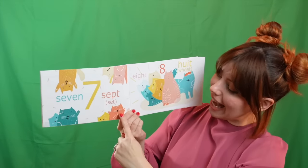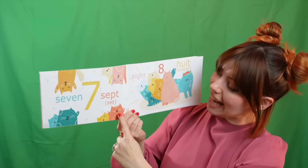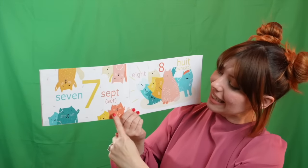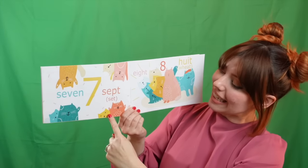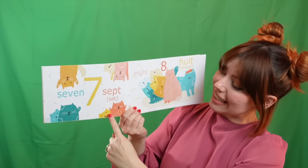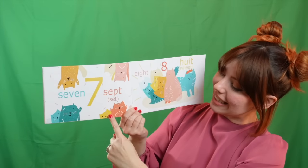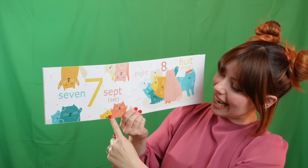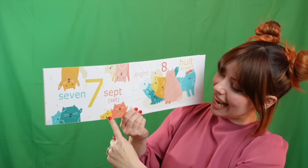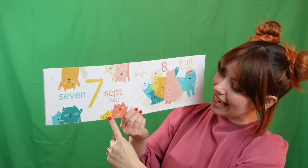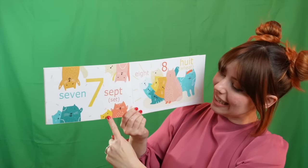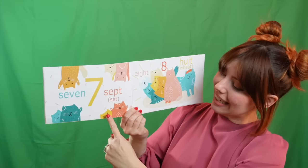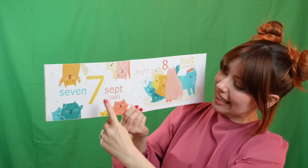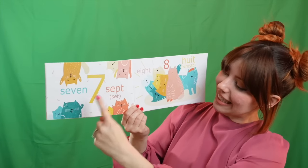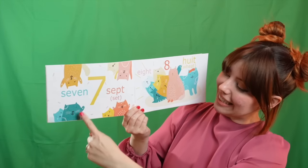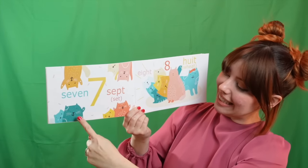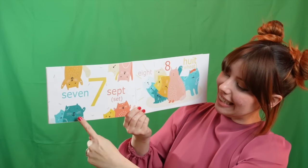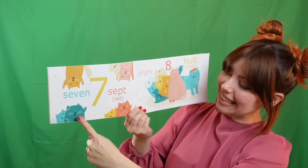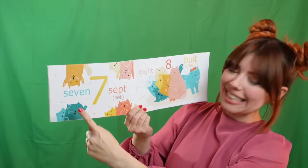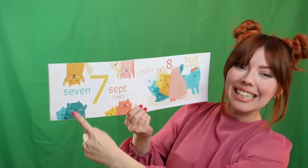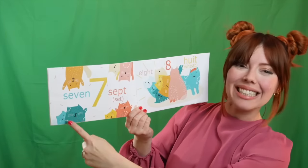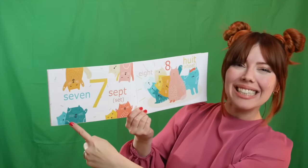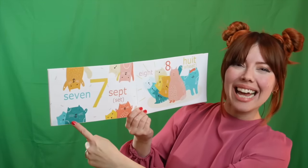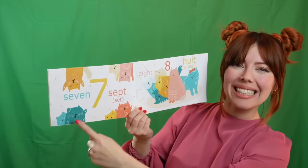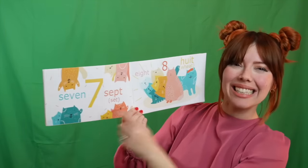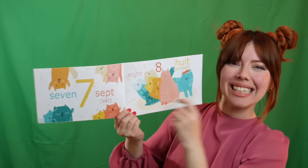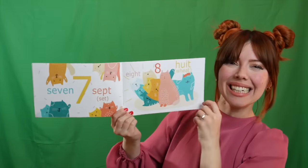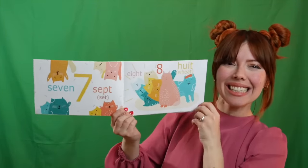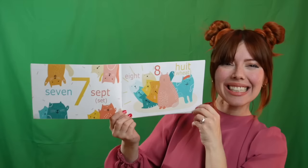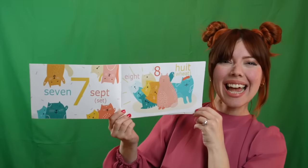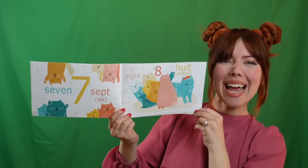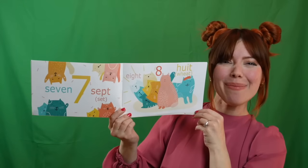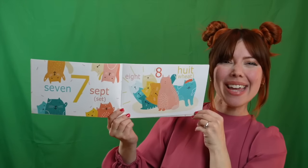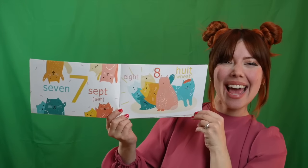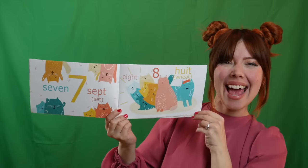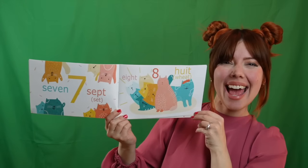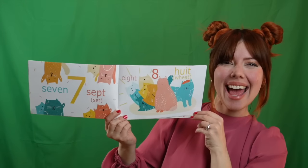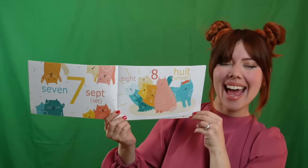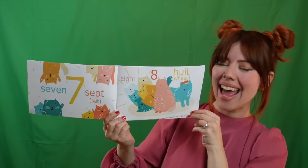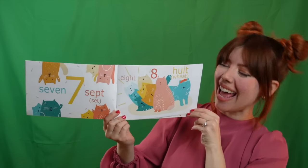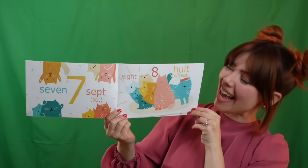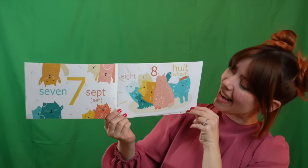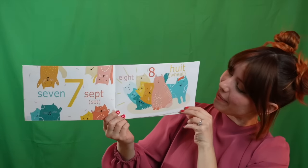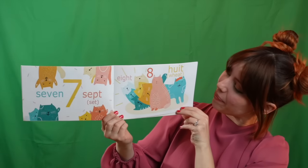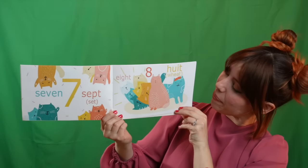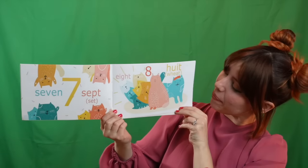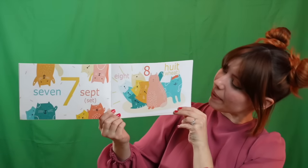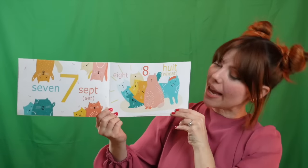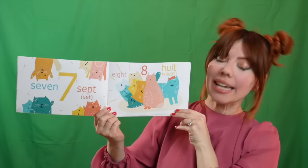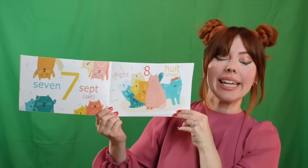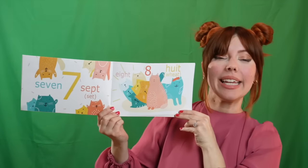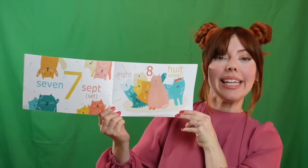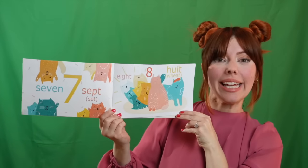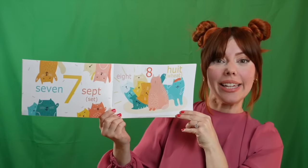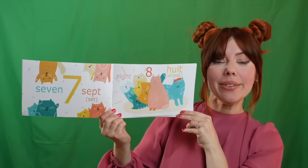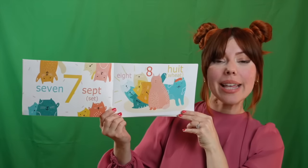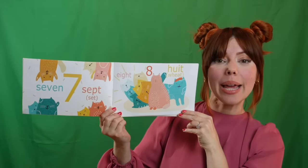quatre, cinq, six, sept. Très bien. Can you say